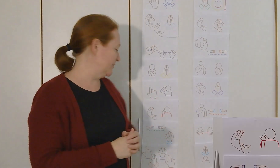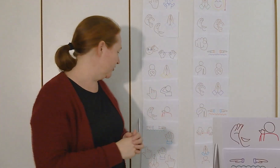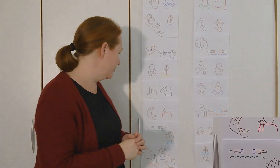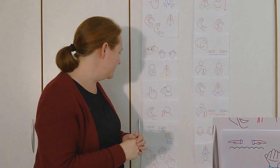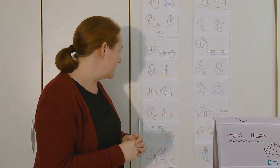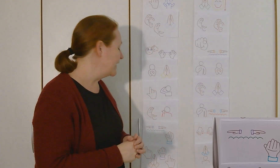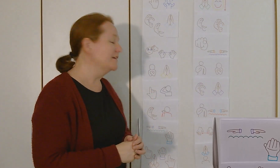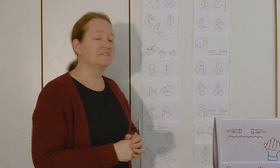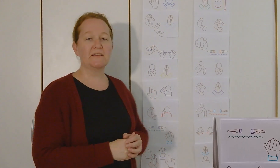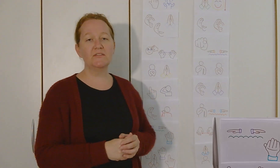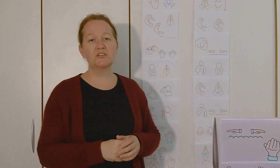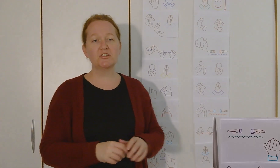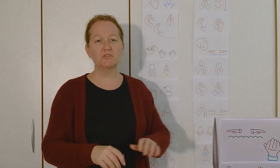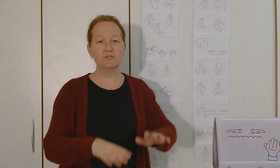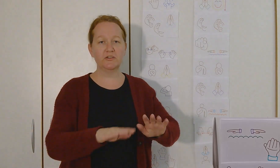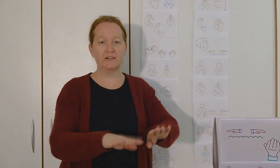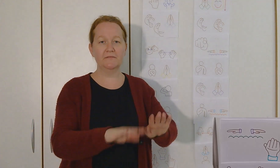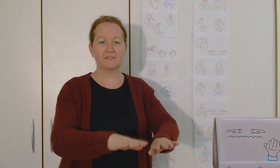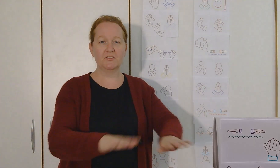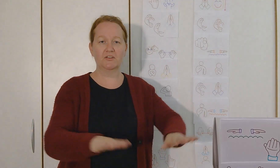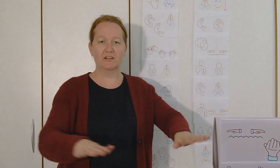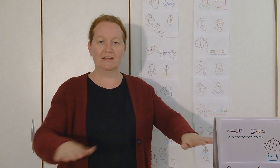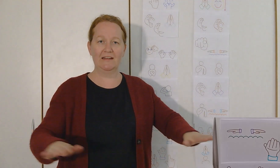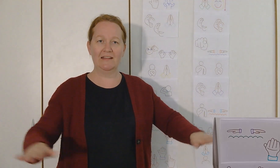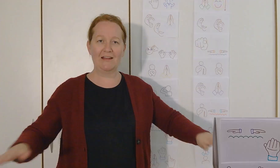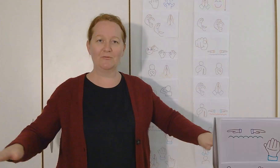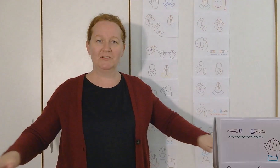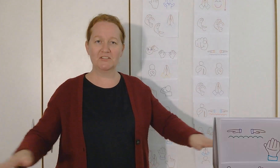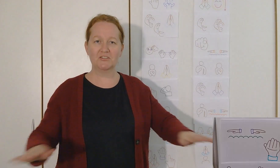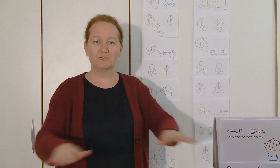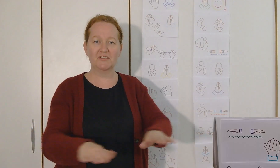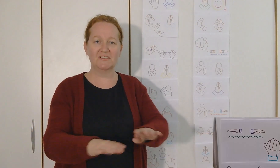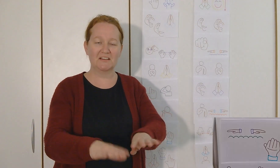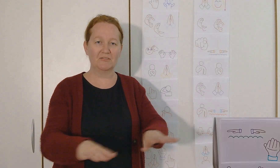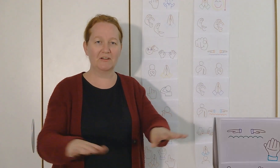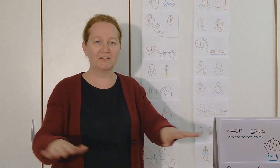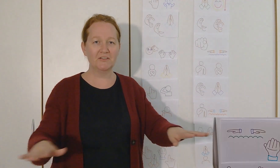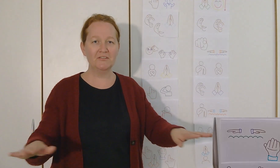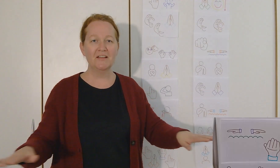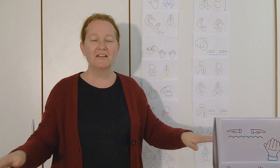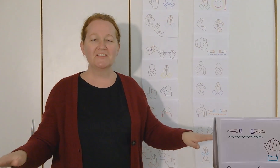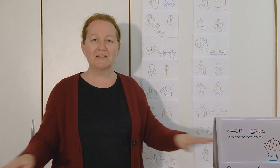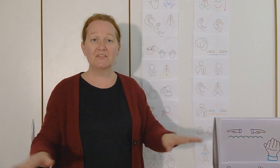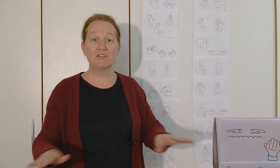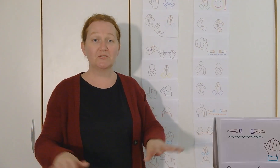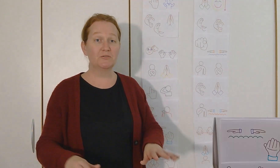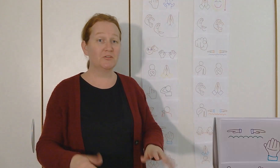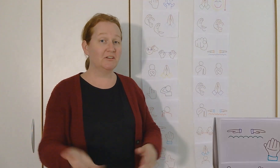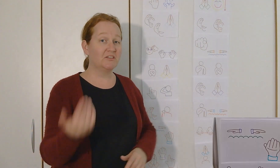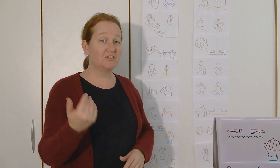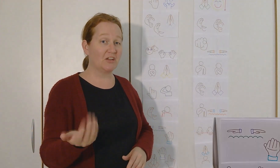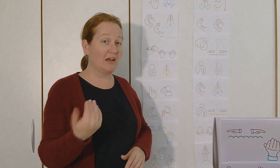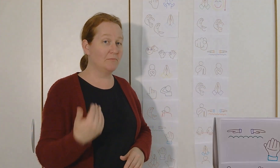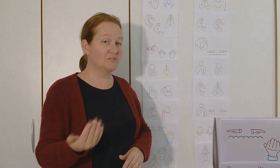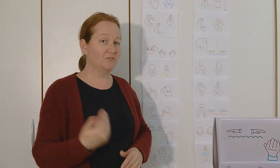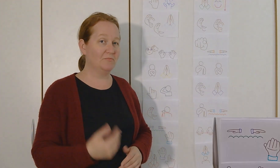ago. Suffer the children, so you're going to indicate all these children sitting around you. Suffer the children to come to